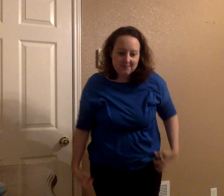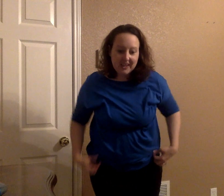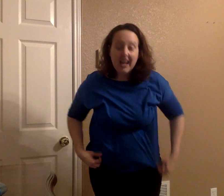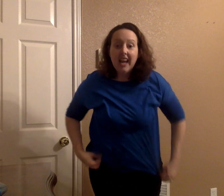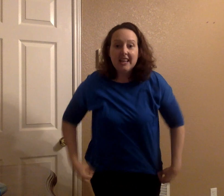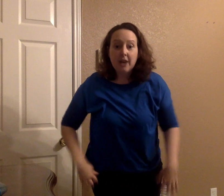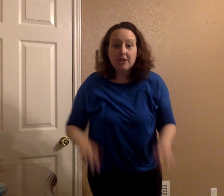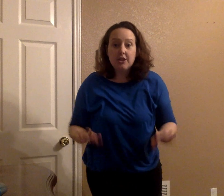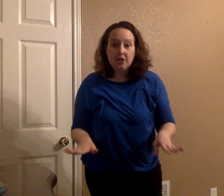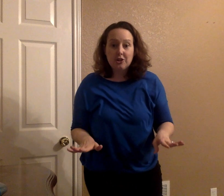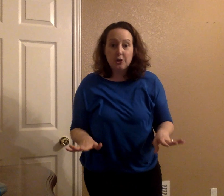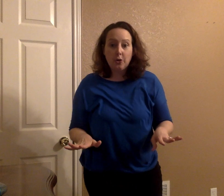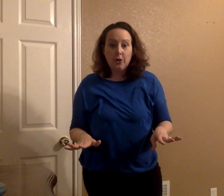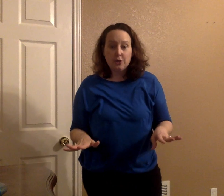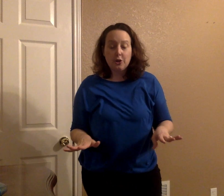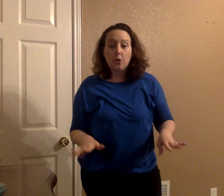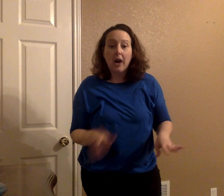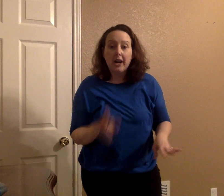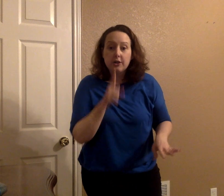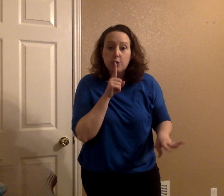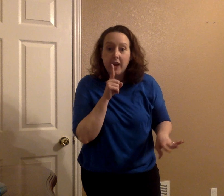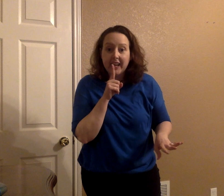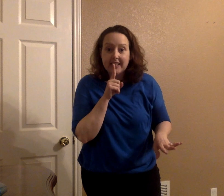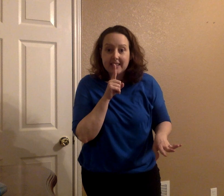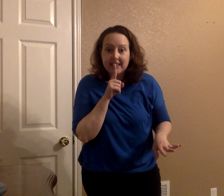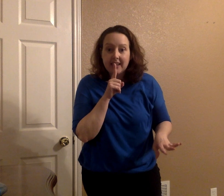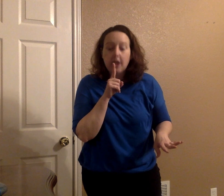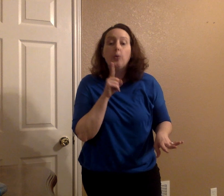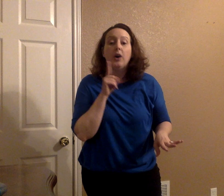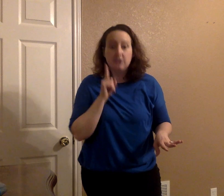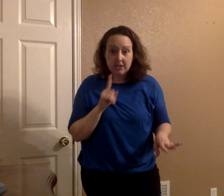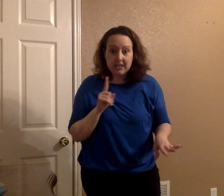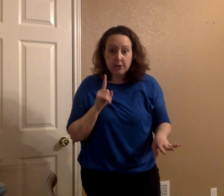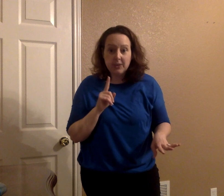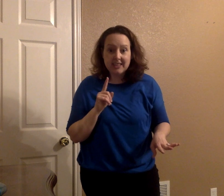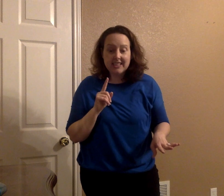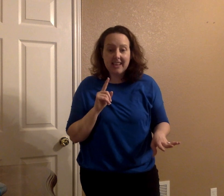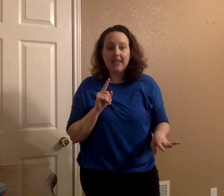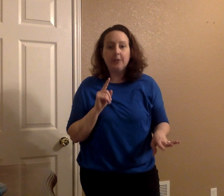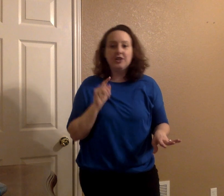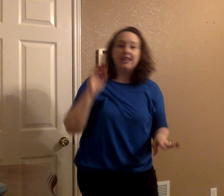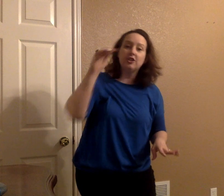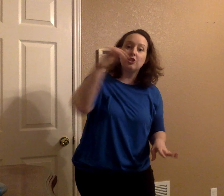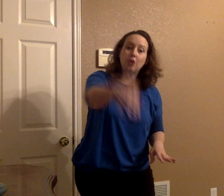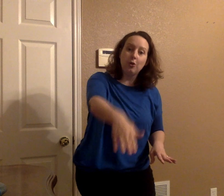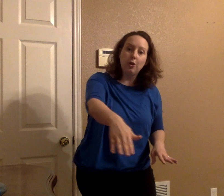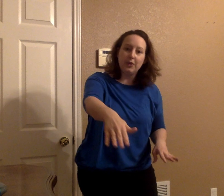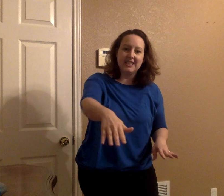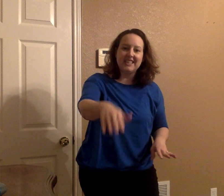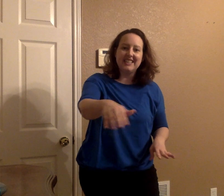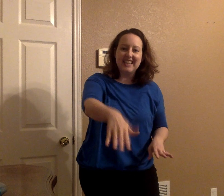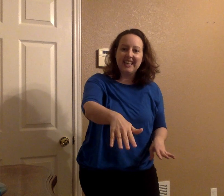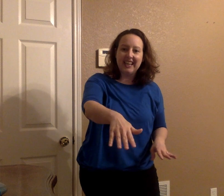Now it's another solo, so the choir is quiet while doing the sign language, and the soloist is singing,